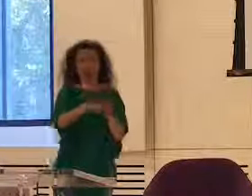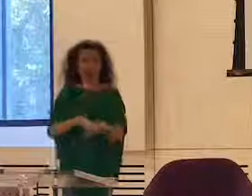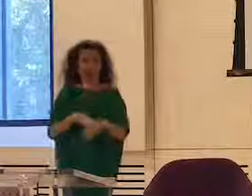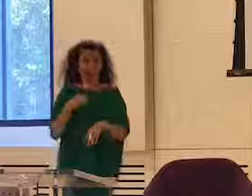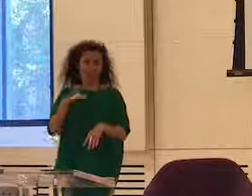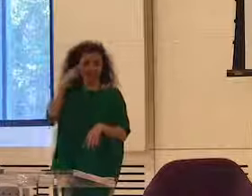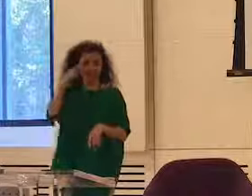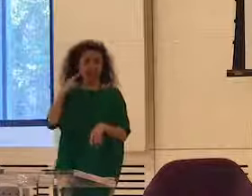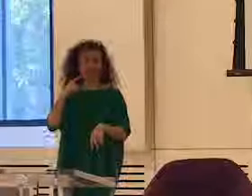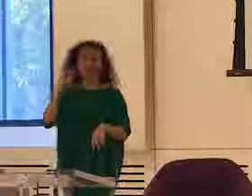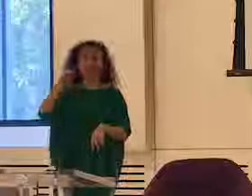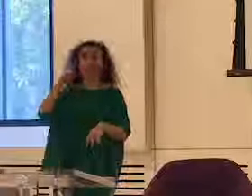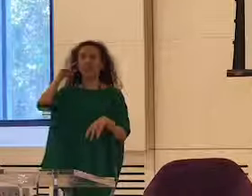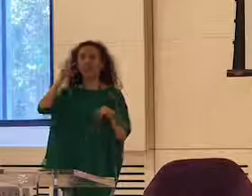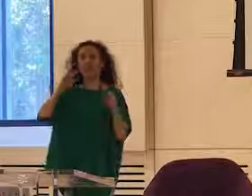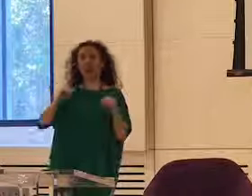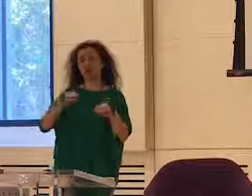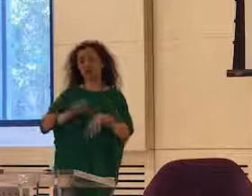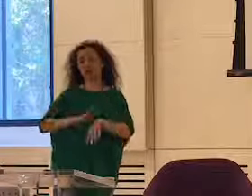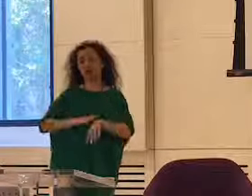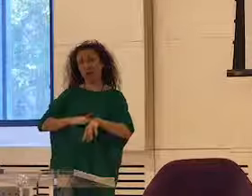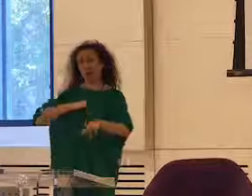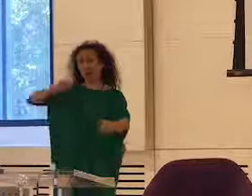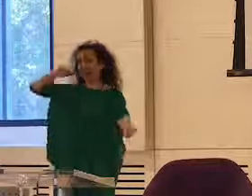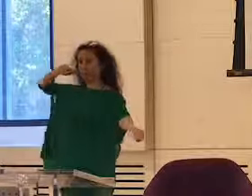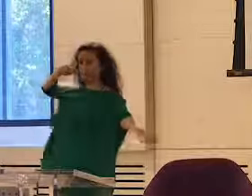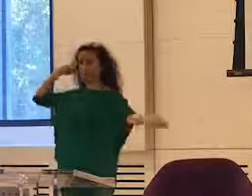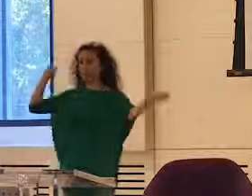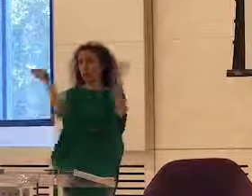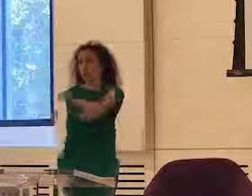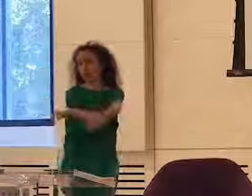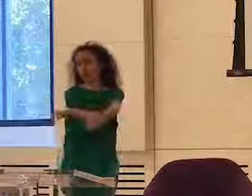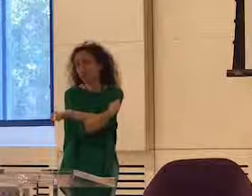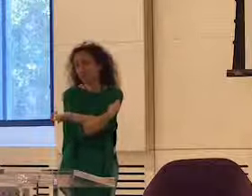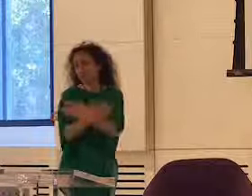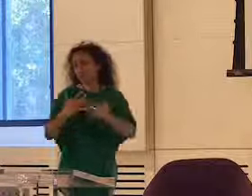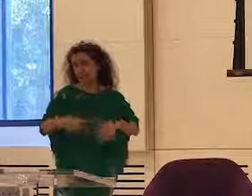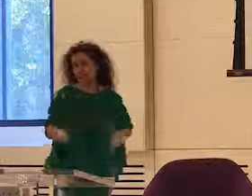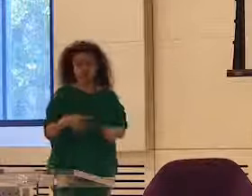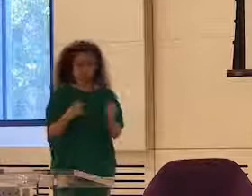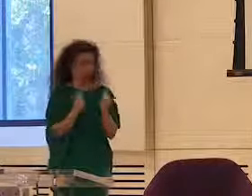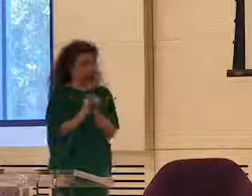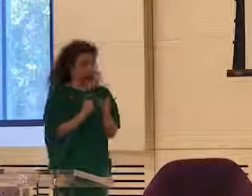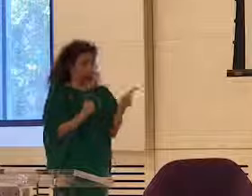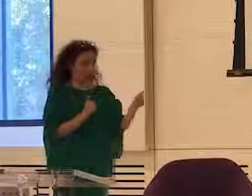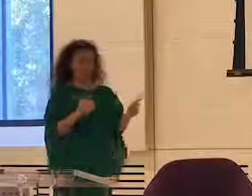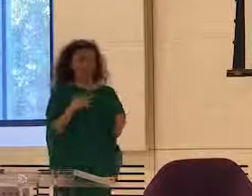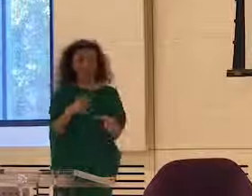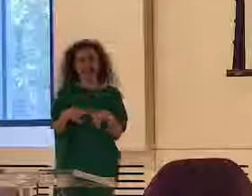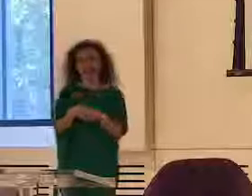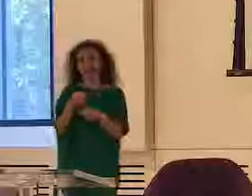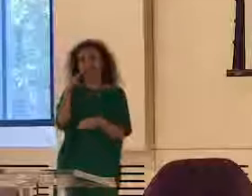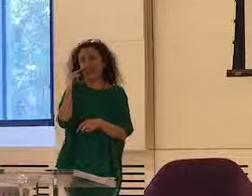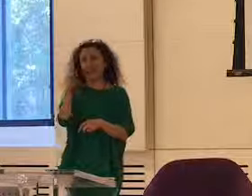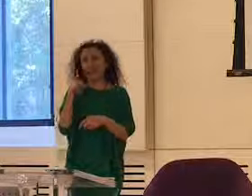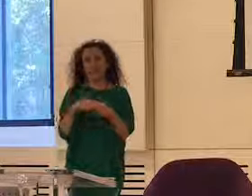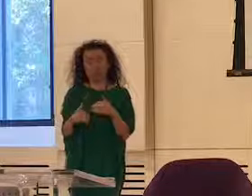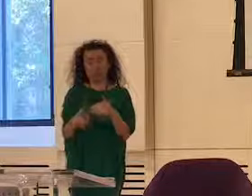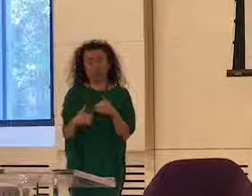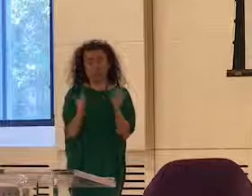it affects deaf children, it affects deaf people all through their lives, and we need a paradigm shift,